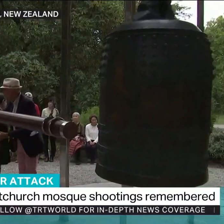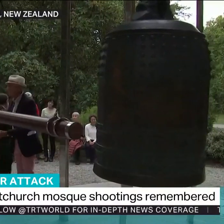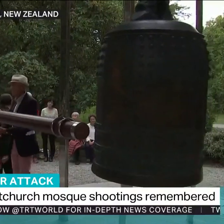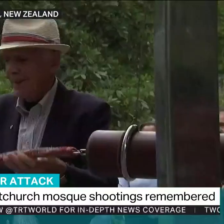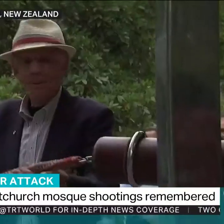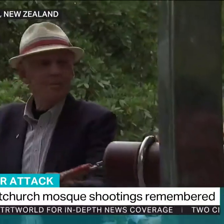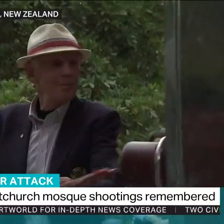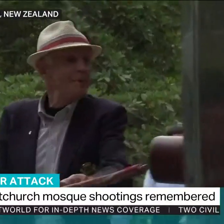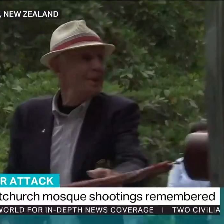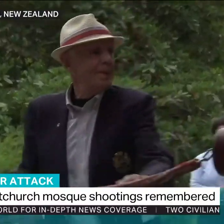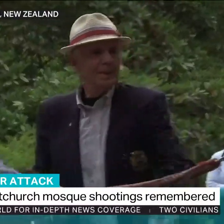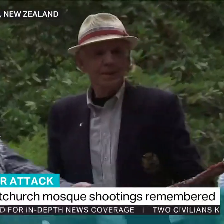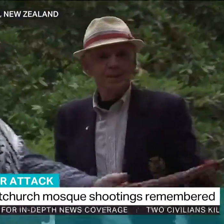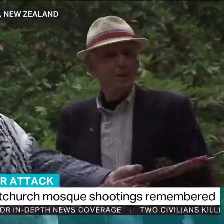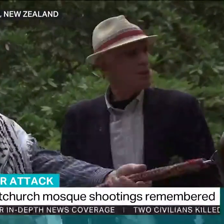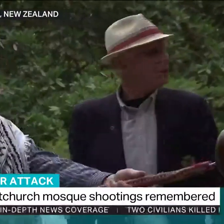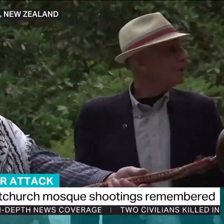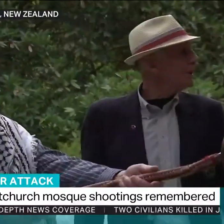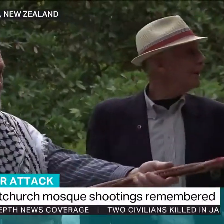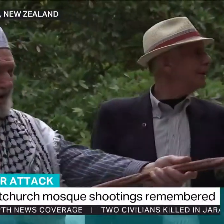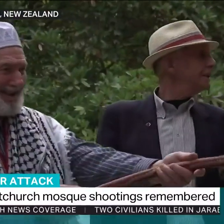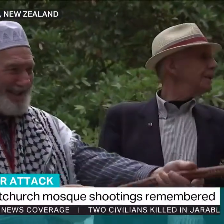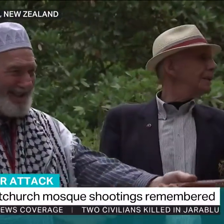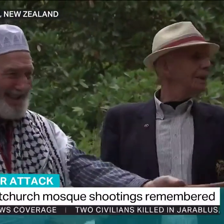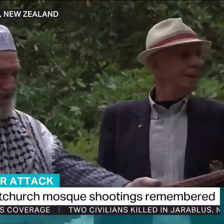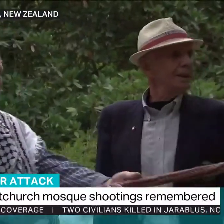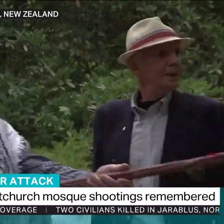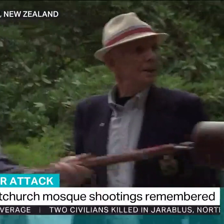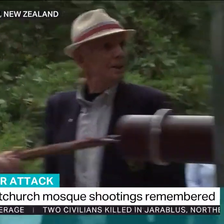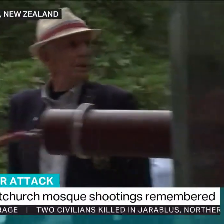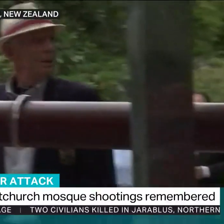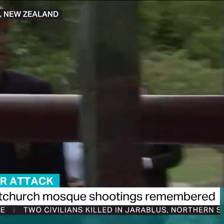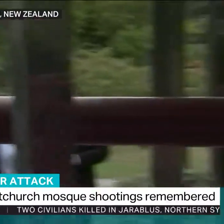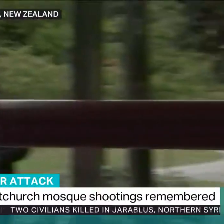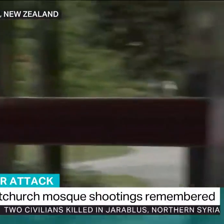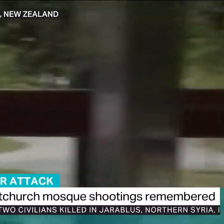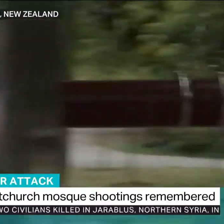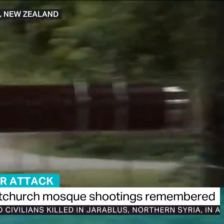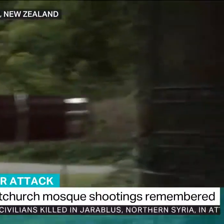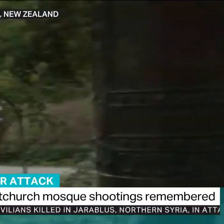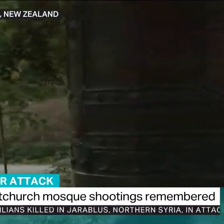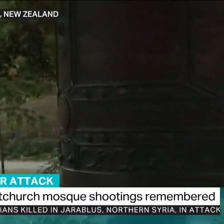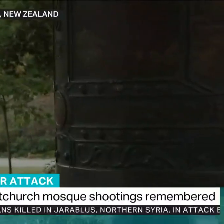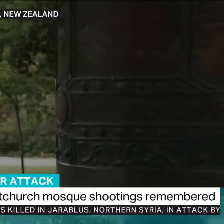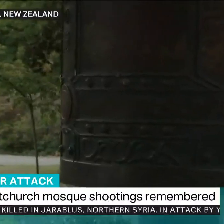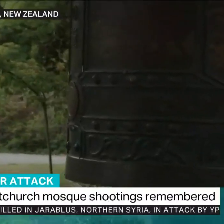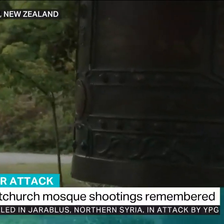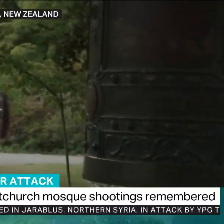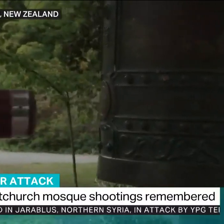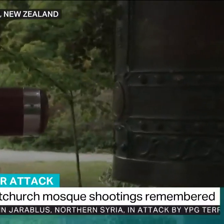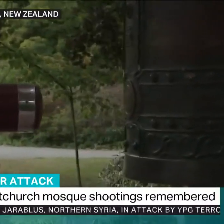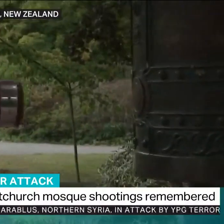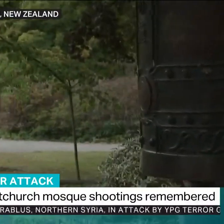mourners gathered at a memorial service in Christchurch and rang the peace bell in the city's Botanic Garden to pay tribute to the people lost during the